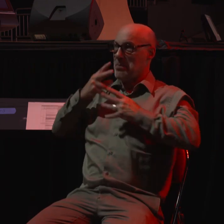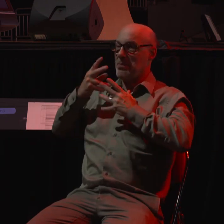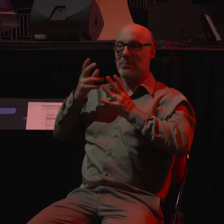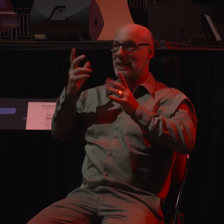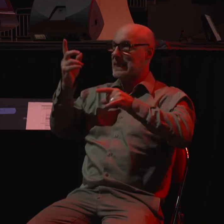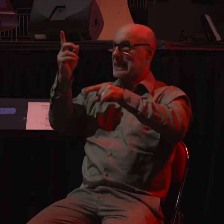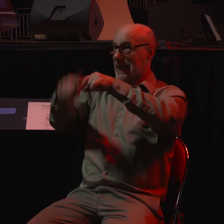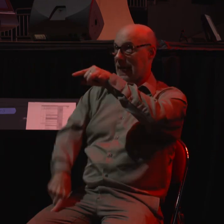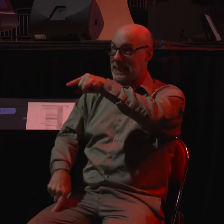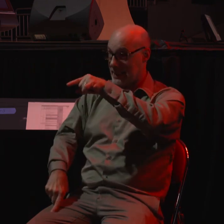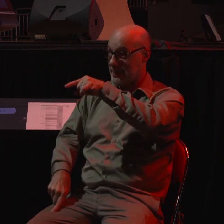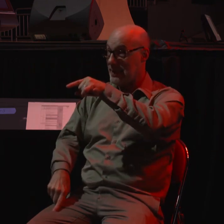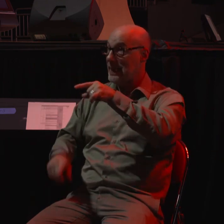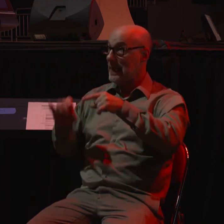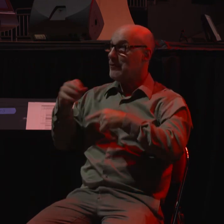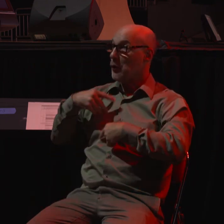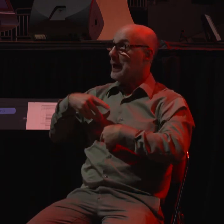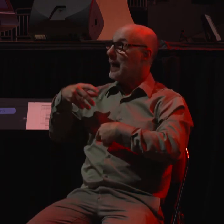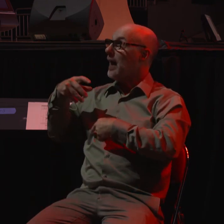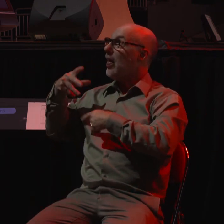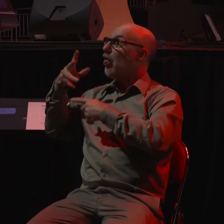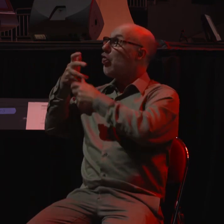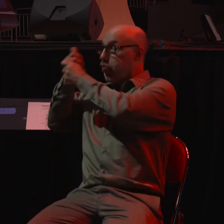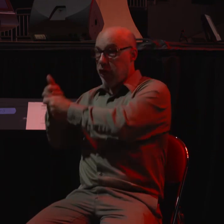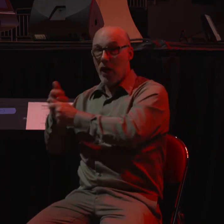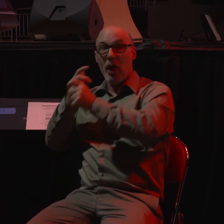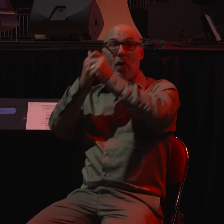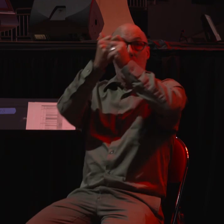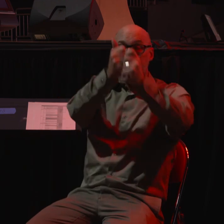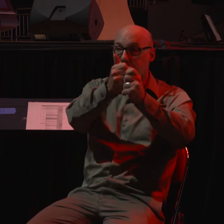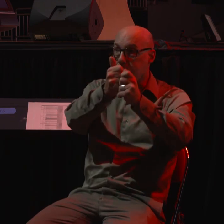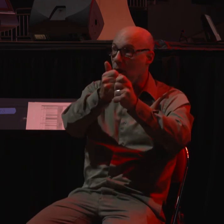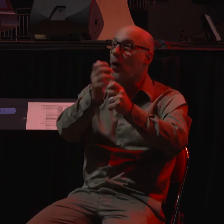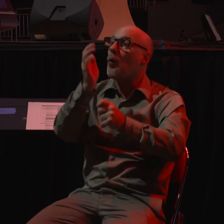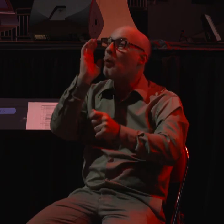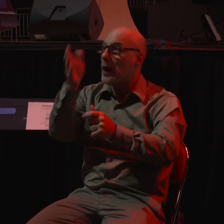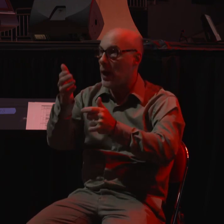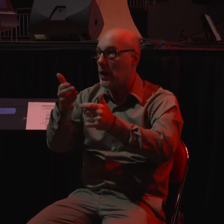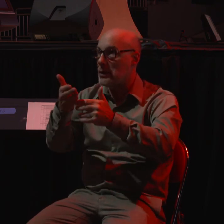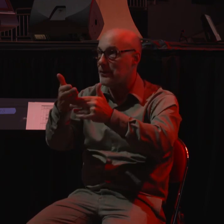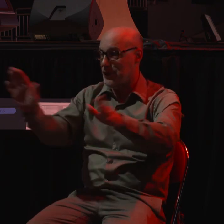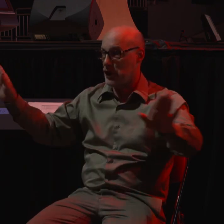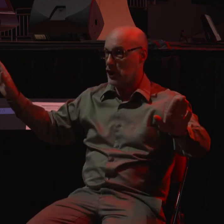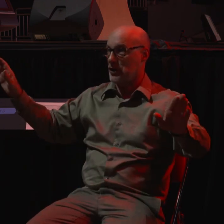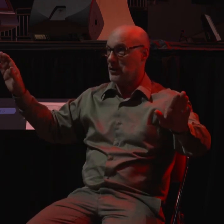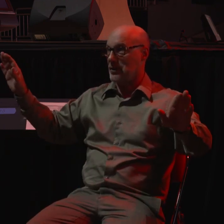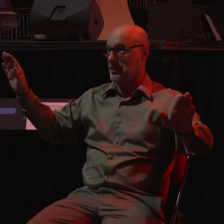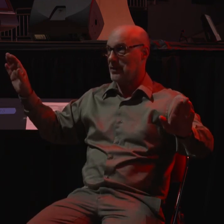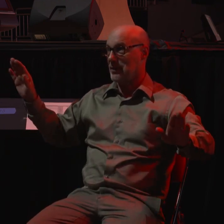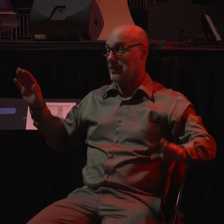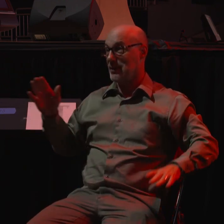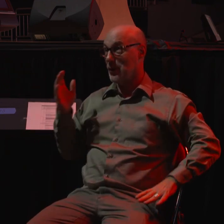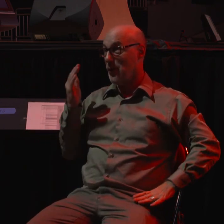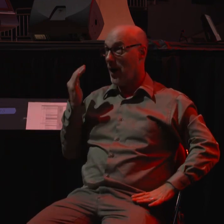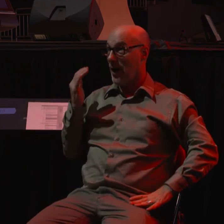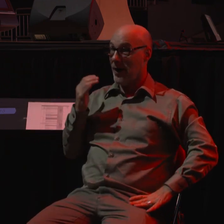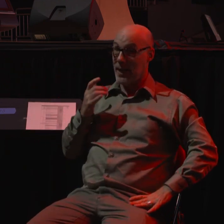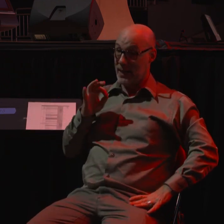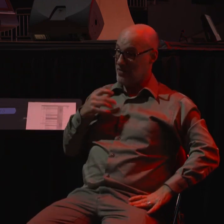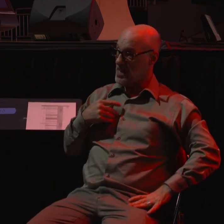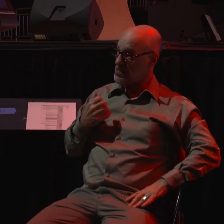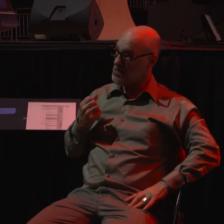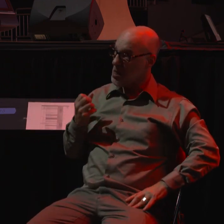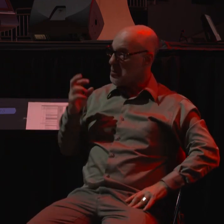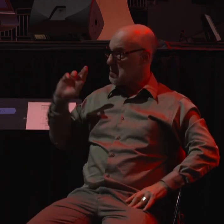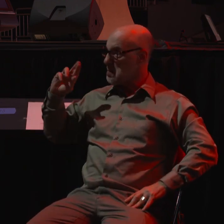we're going to have division in the body, because I don't care how you shape it up. It says to Christians on other